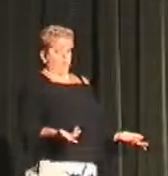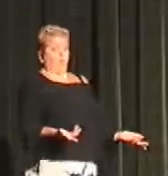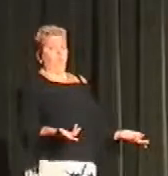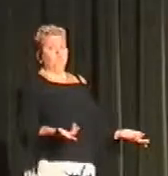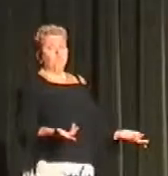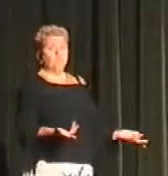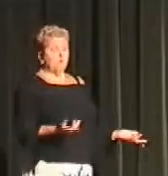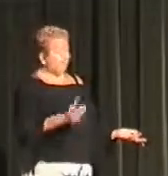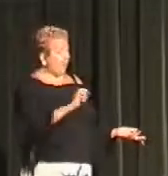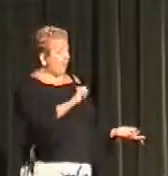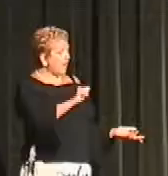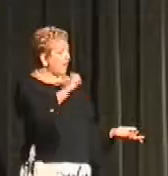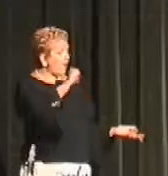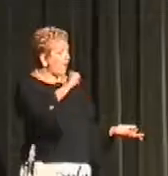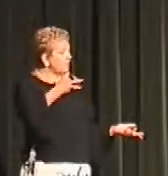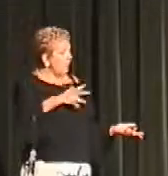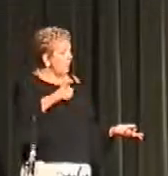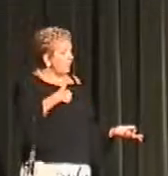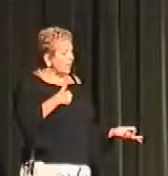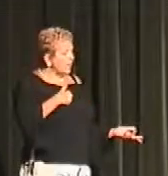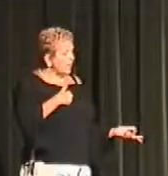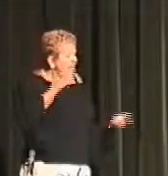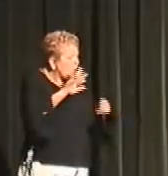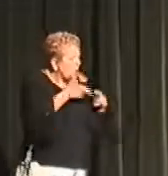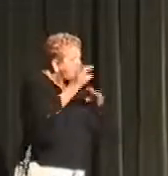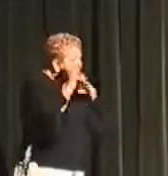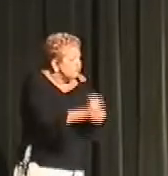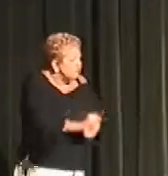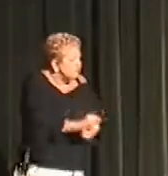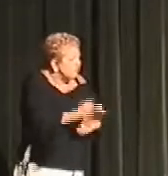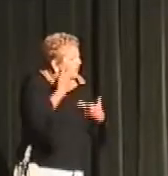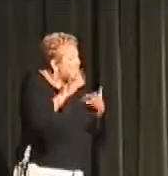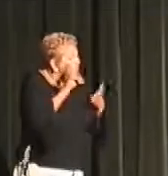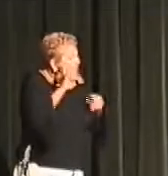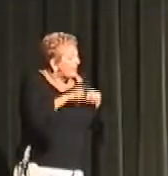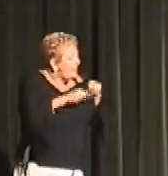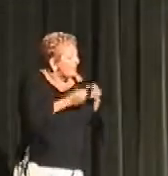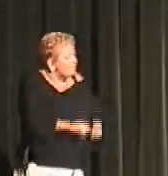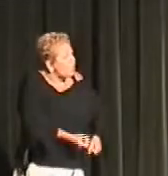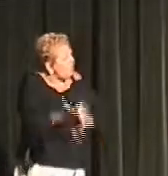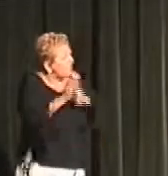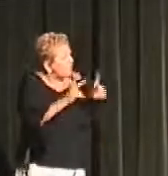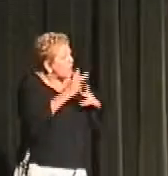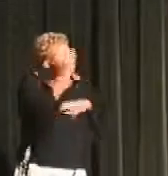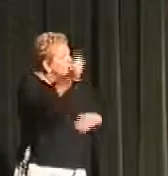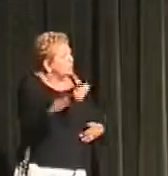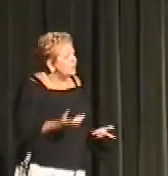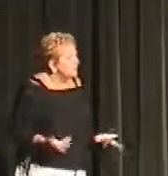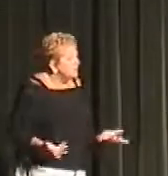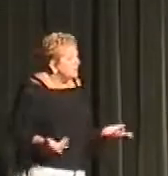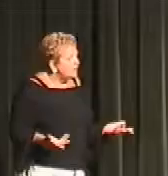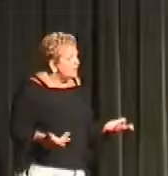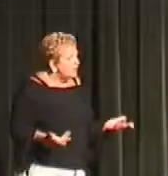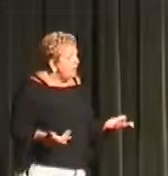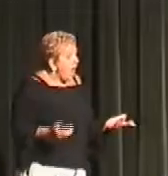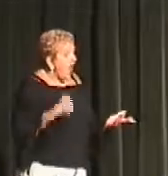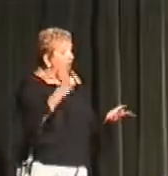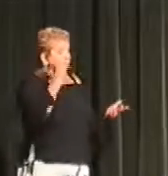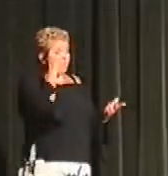know that there was a 3rd tradition that said no one can throw anybody out of a meeting of Alcoholics Anonymous if they have a desire to stop drinking. I just thought they didn't want me either, and